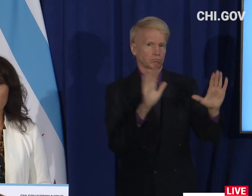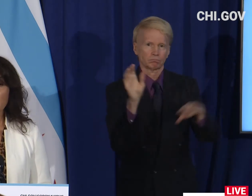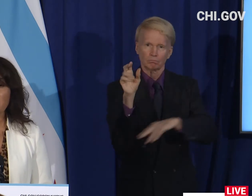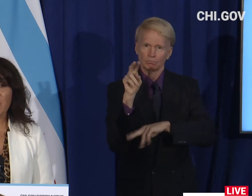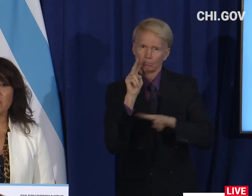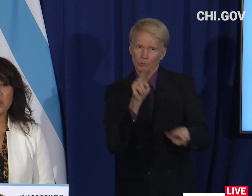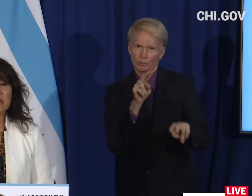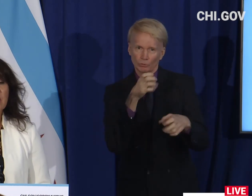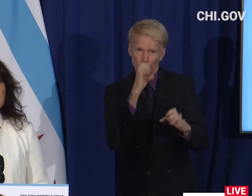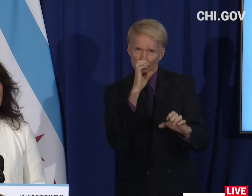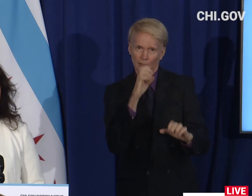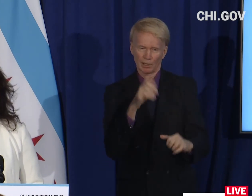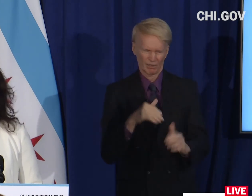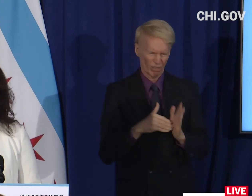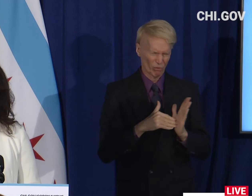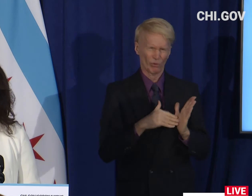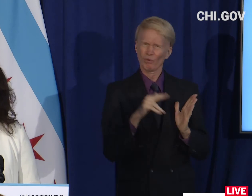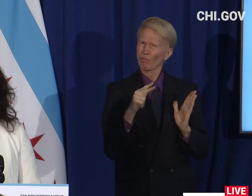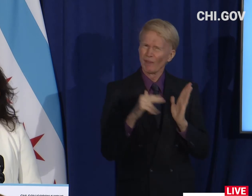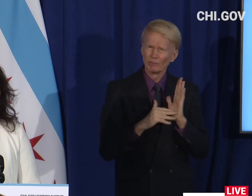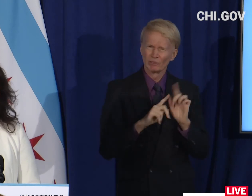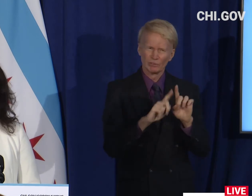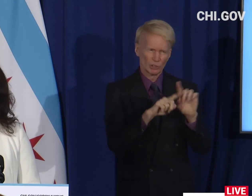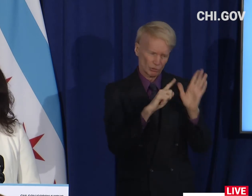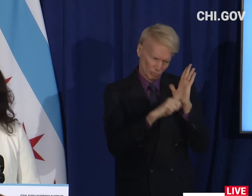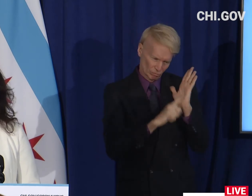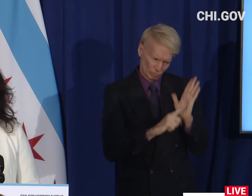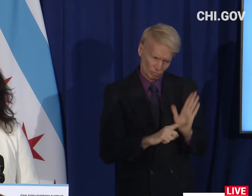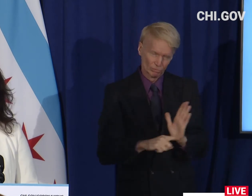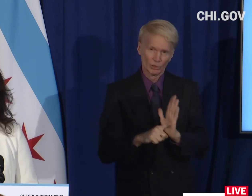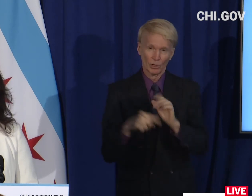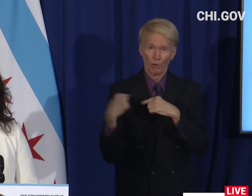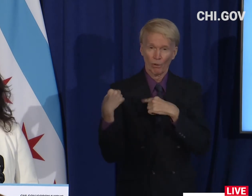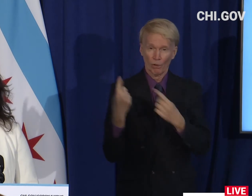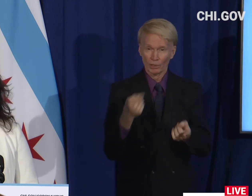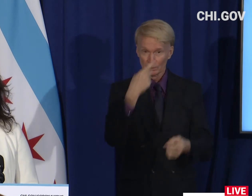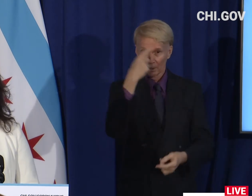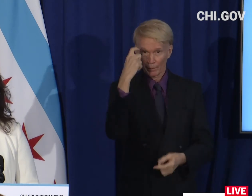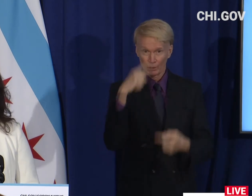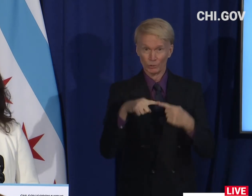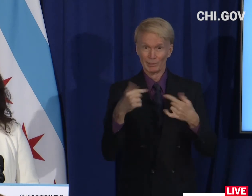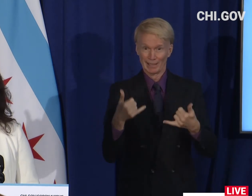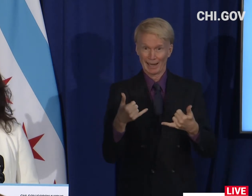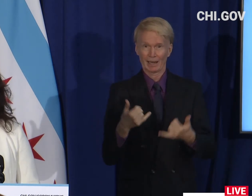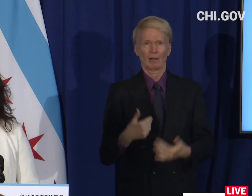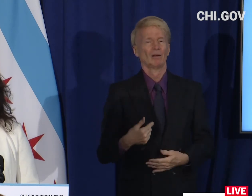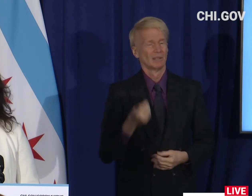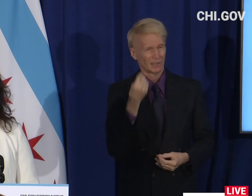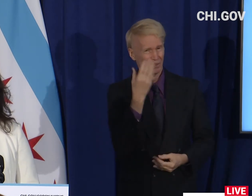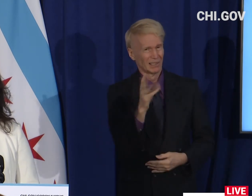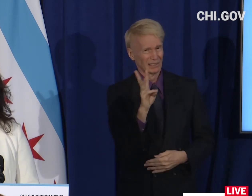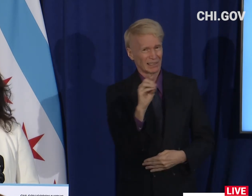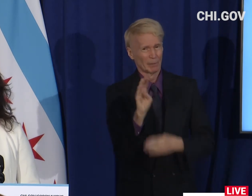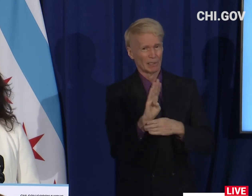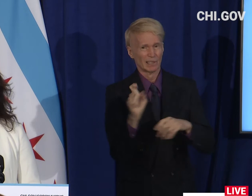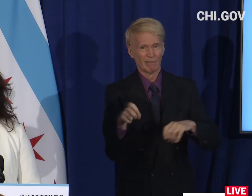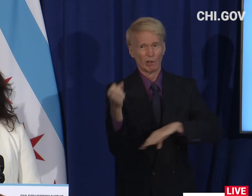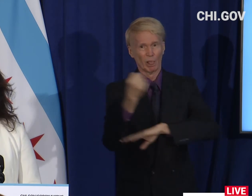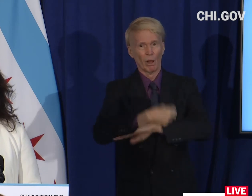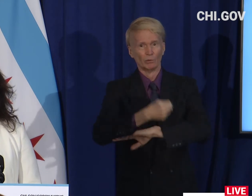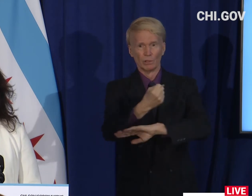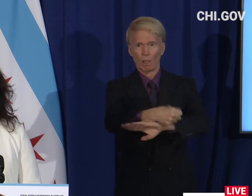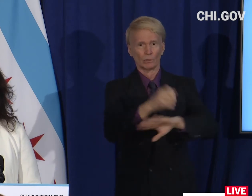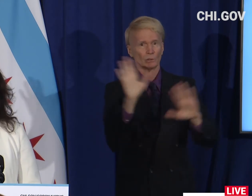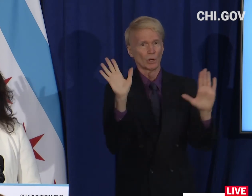over 3,000 investigations just this summer and through now. We have closed over 60 businesses. We're